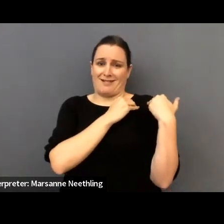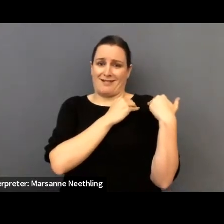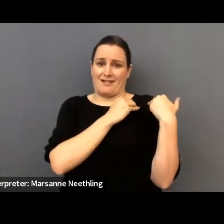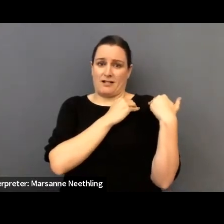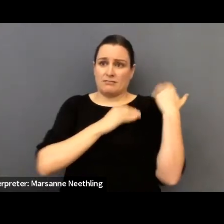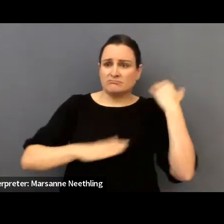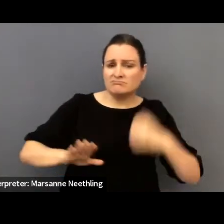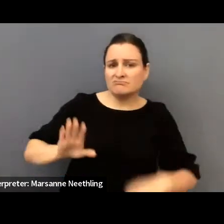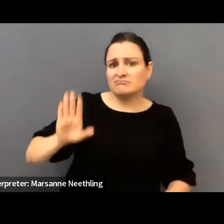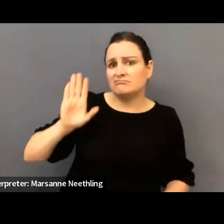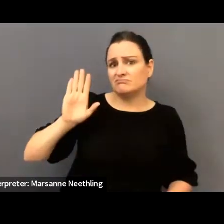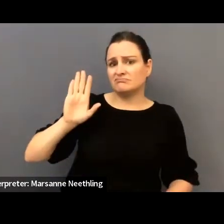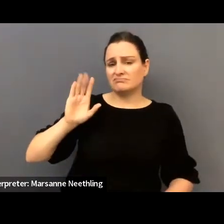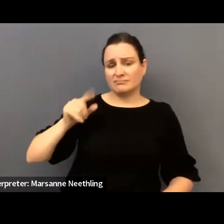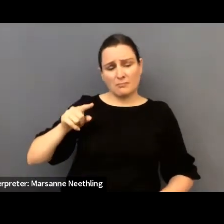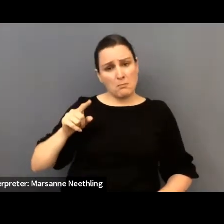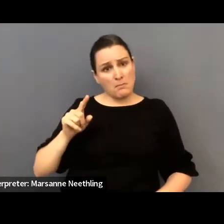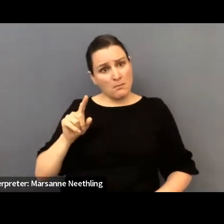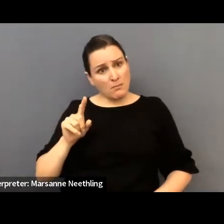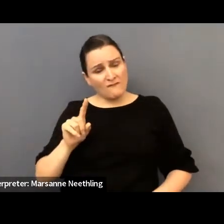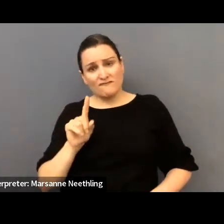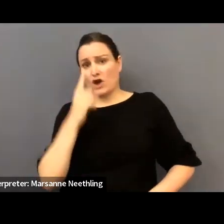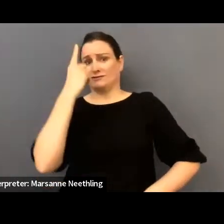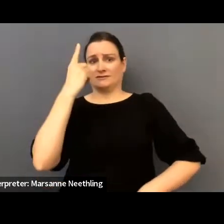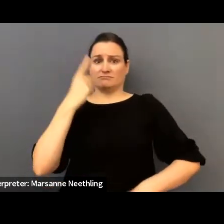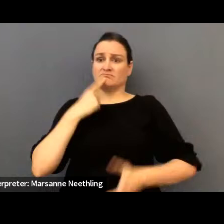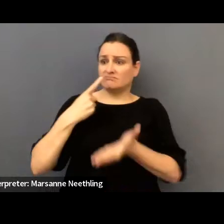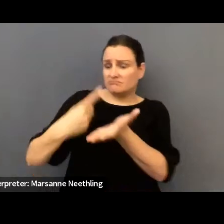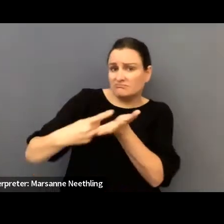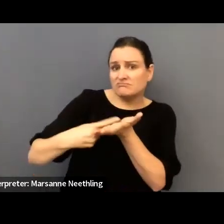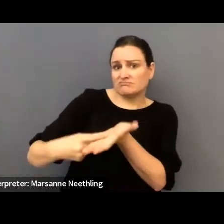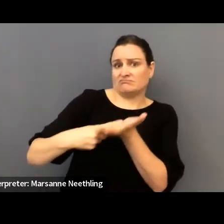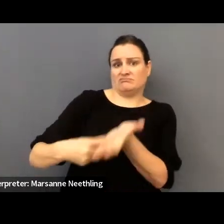to be done in a professional way?